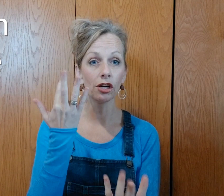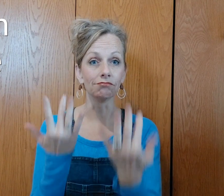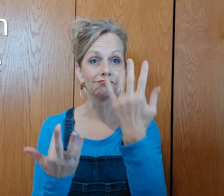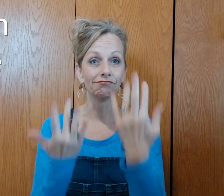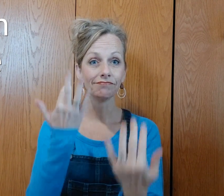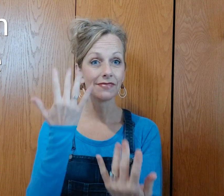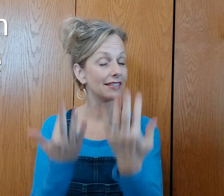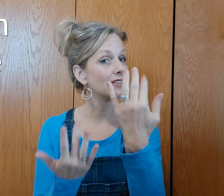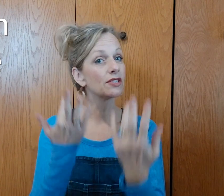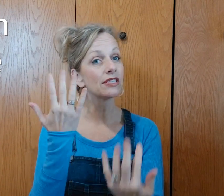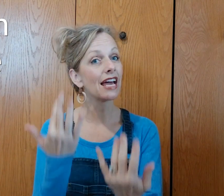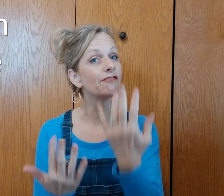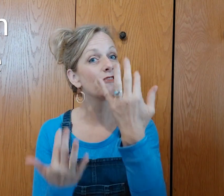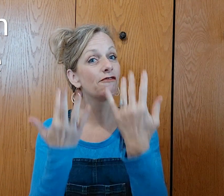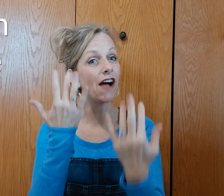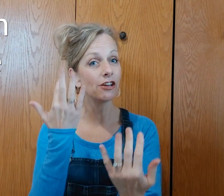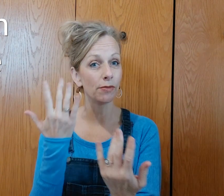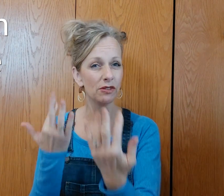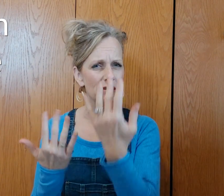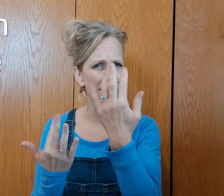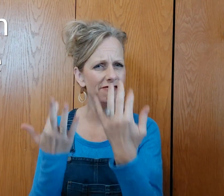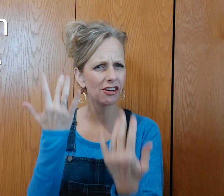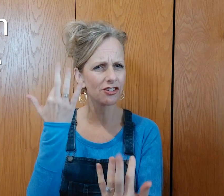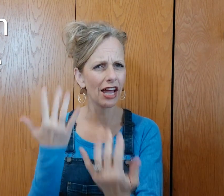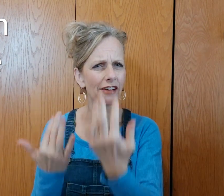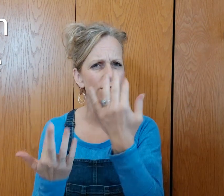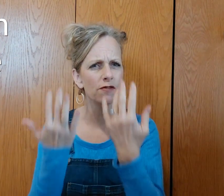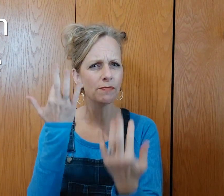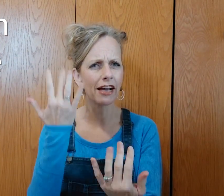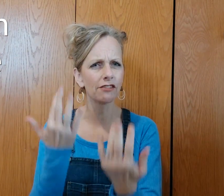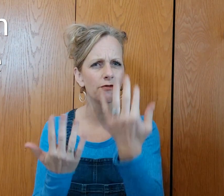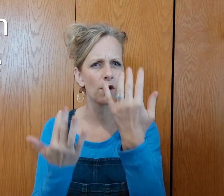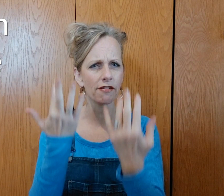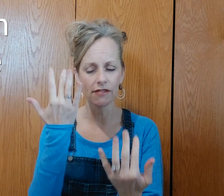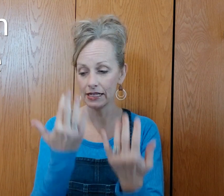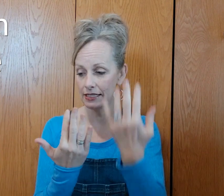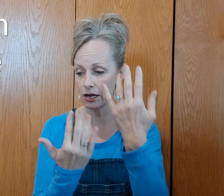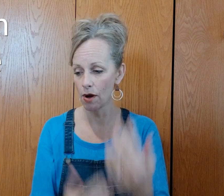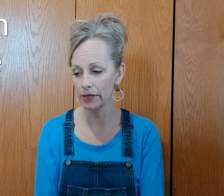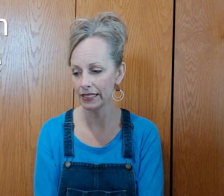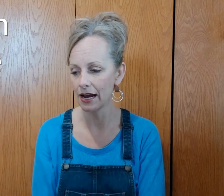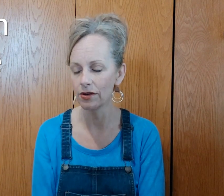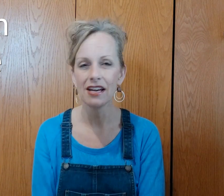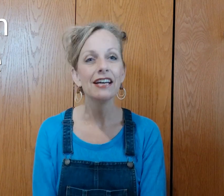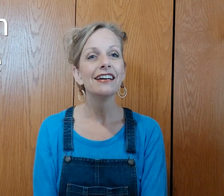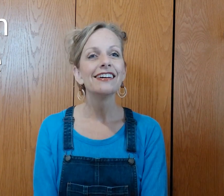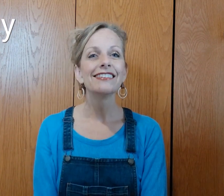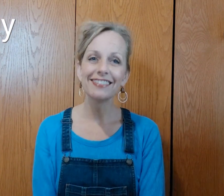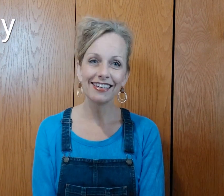Burn. This is also the sign for fire, but you see my fingers are kind of moving back and forth as they go up and down.